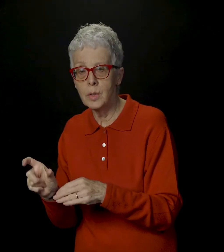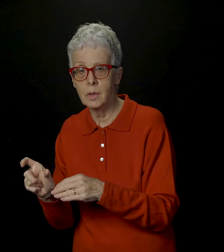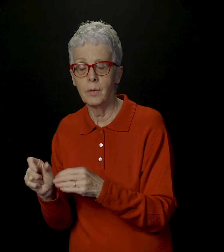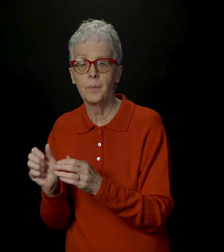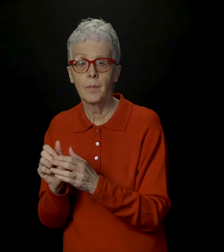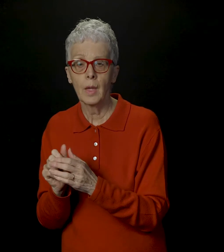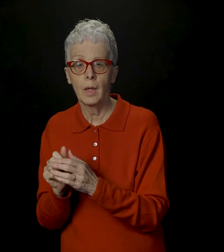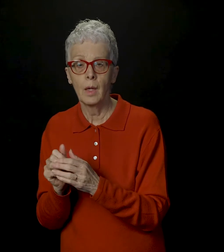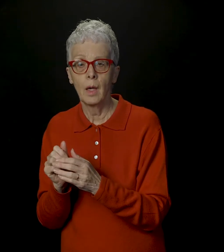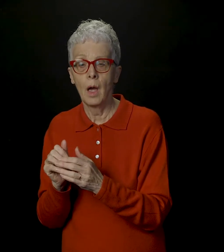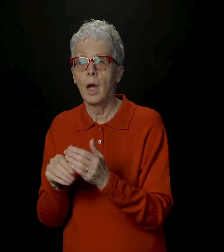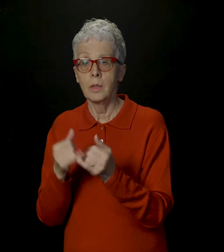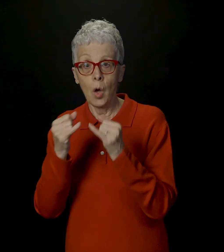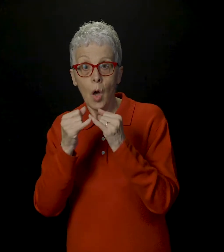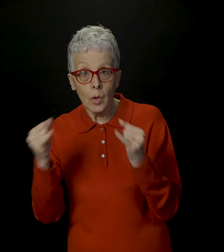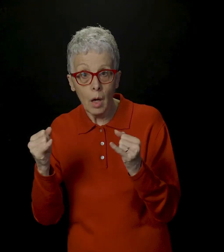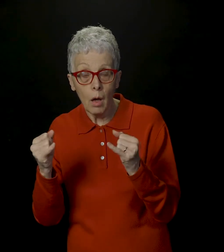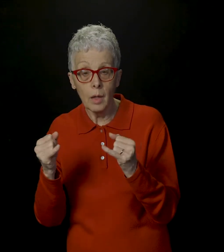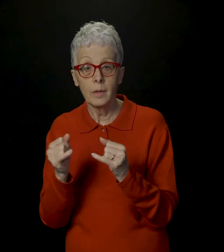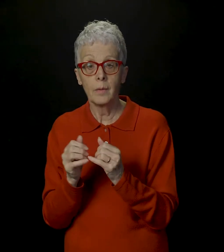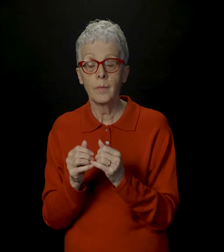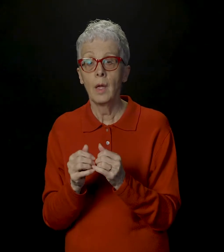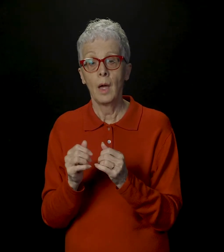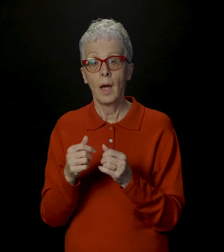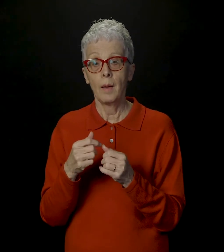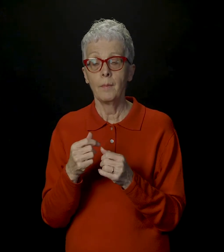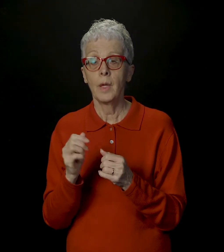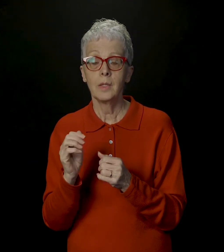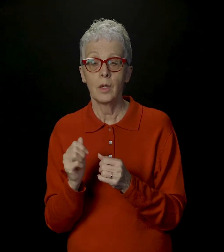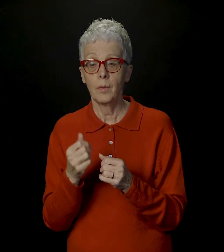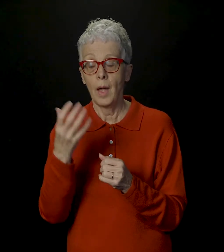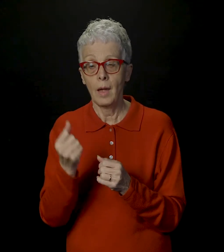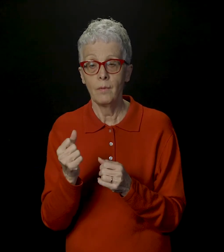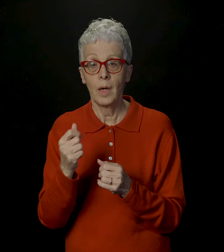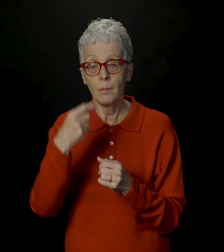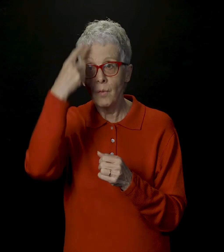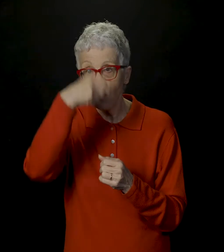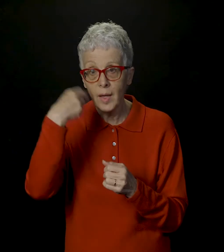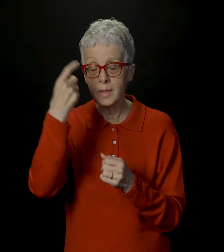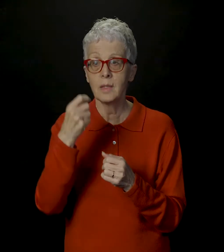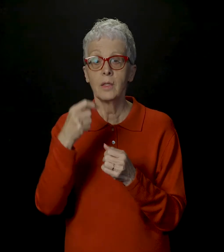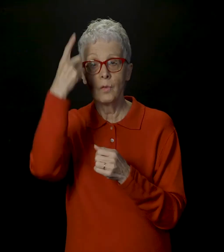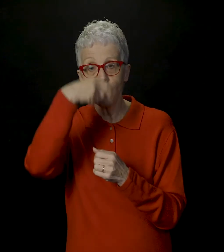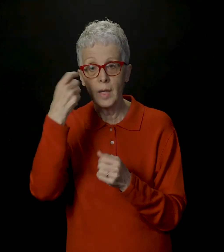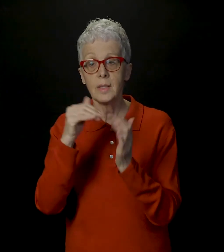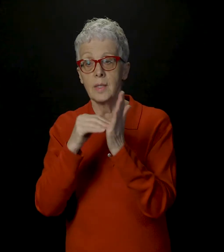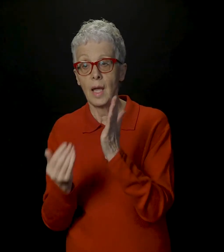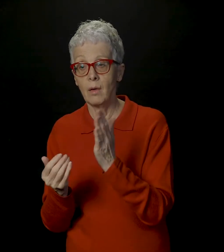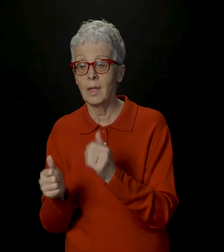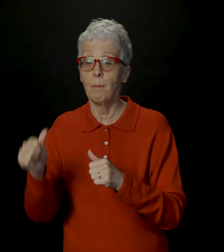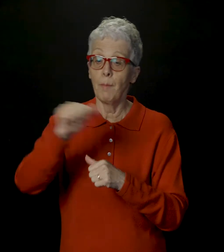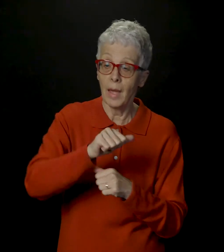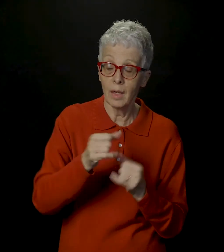to counselling In an online fashion And back to face to face And back to online And back to face to face And look, you know